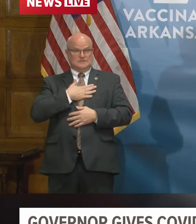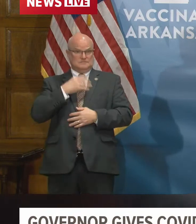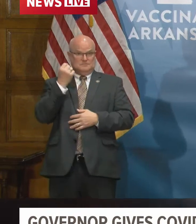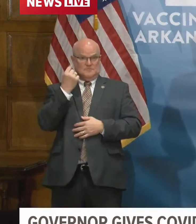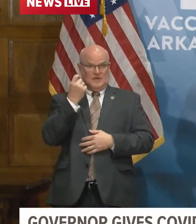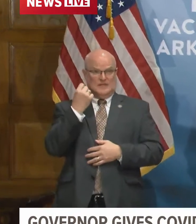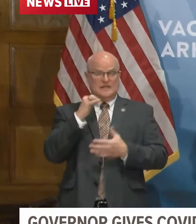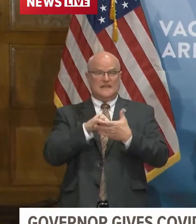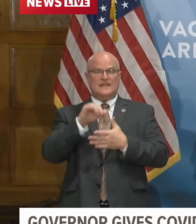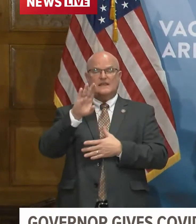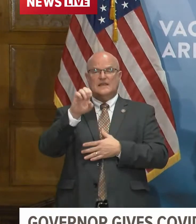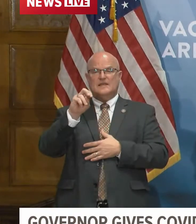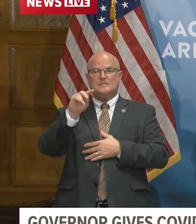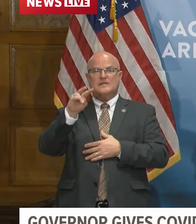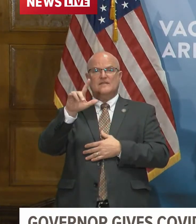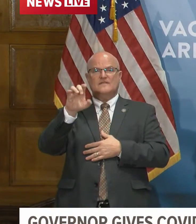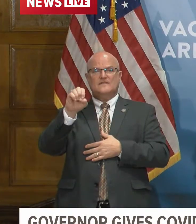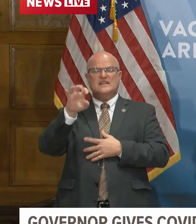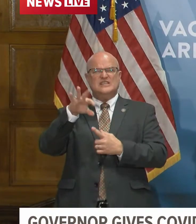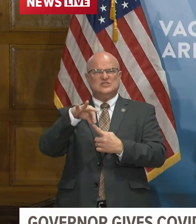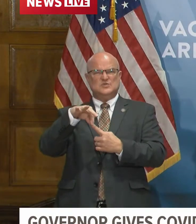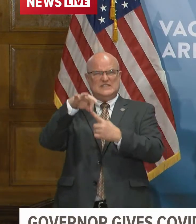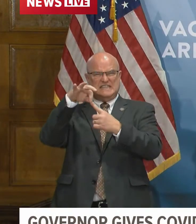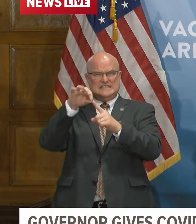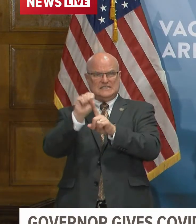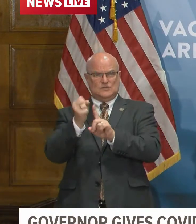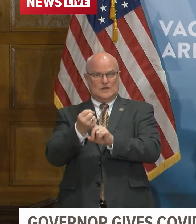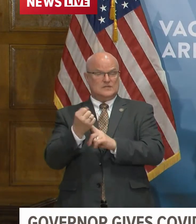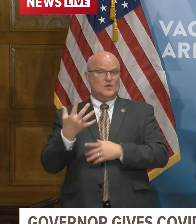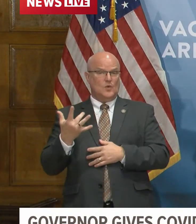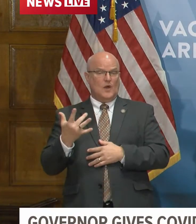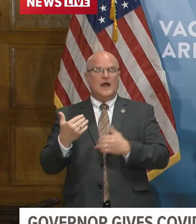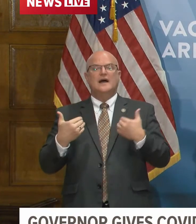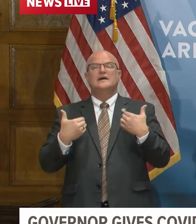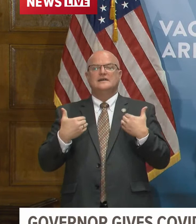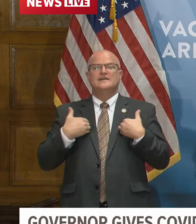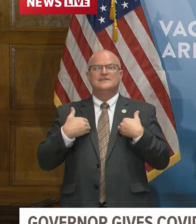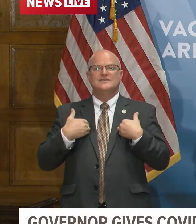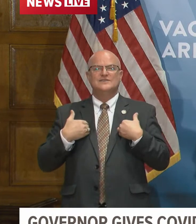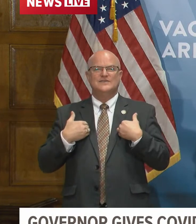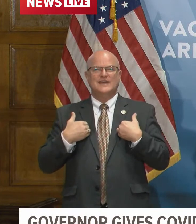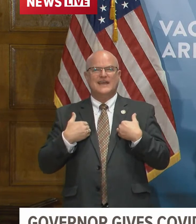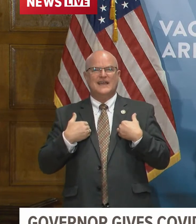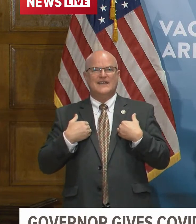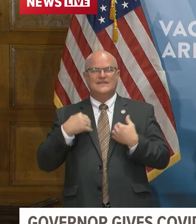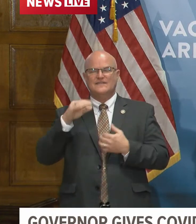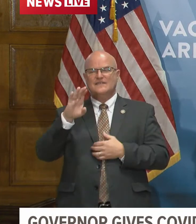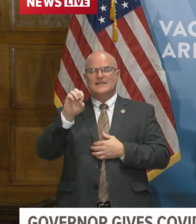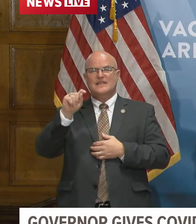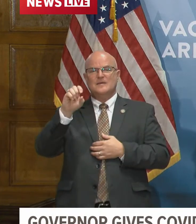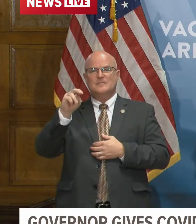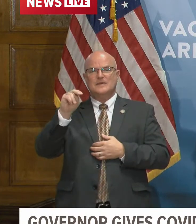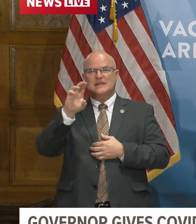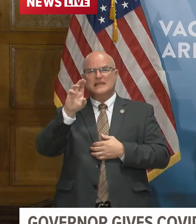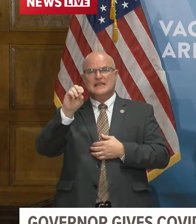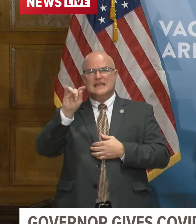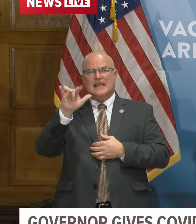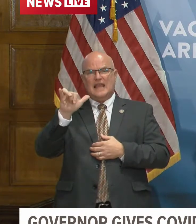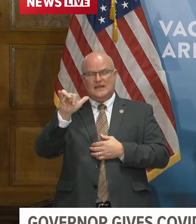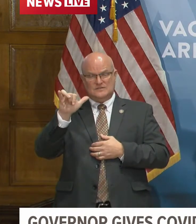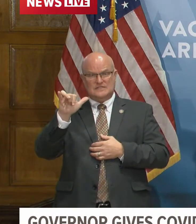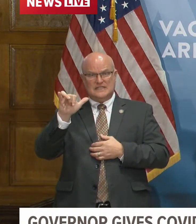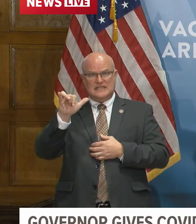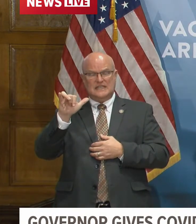that Bentonville is in a unique situation because you do have the Benton County Circuit Judge's ruling